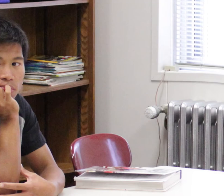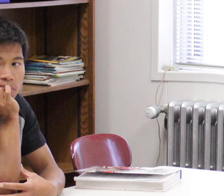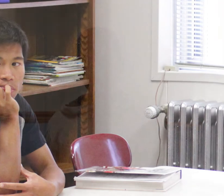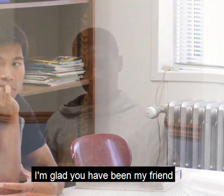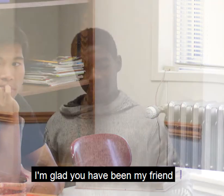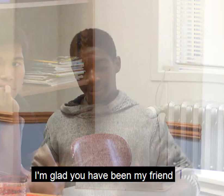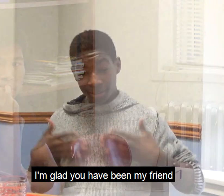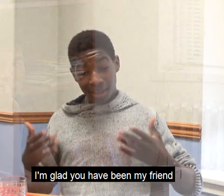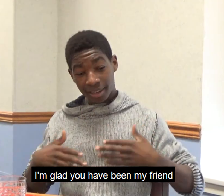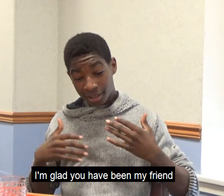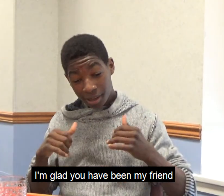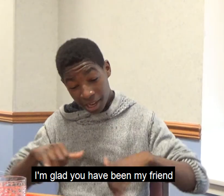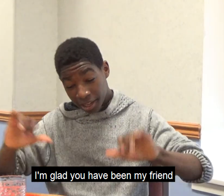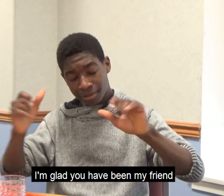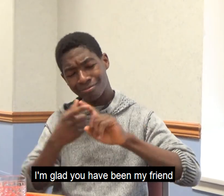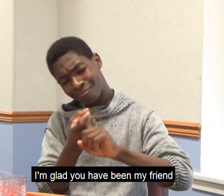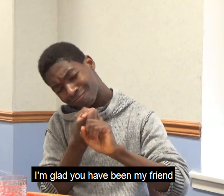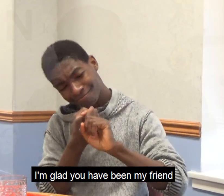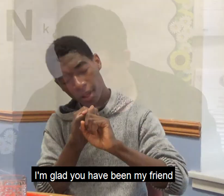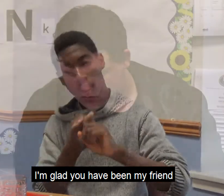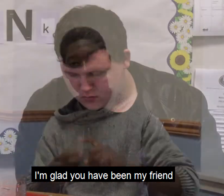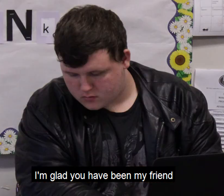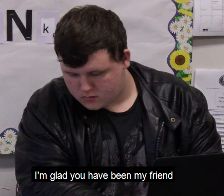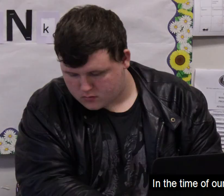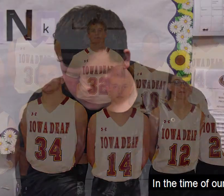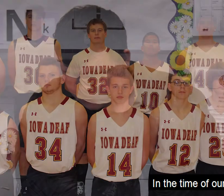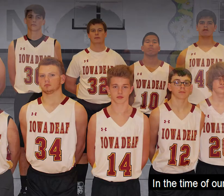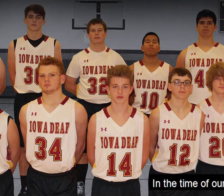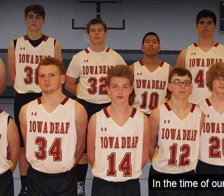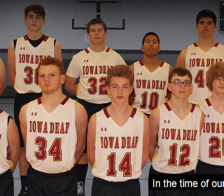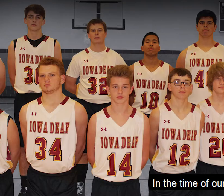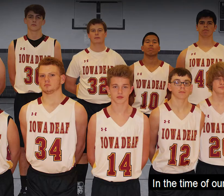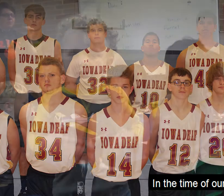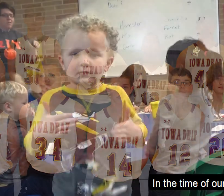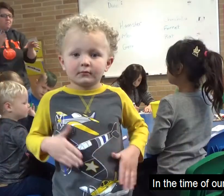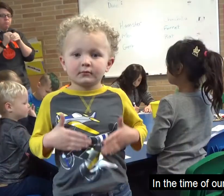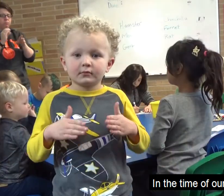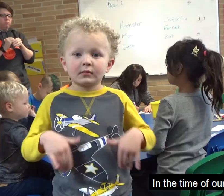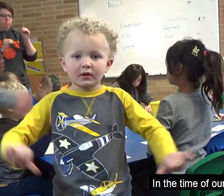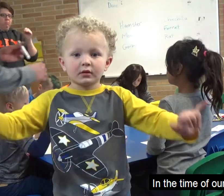I'm glad you have been my friend In the time of our lives